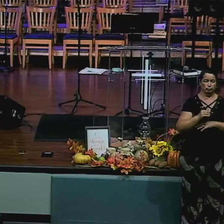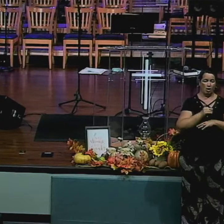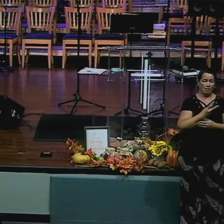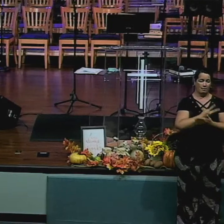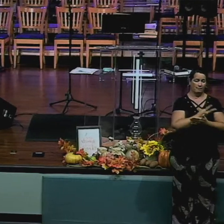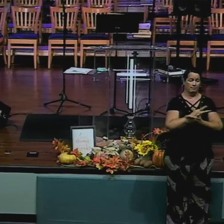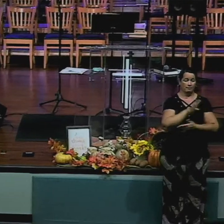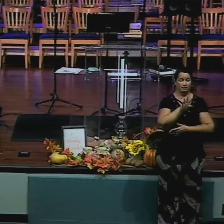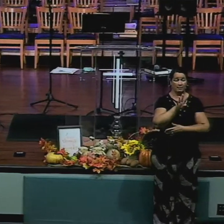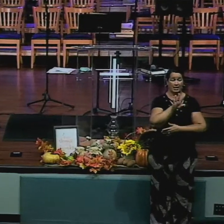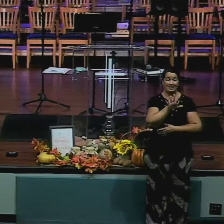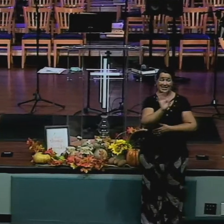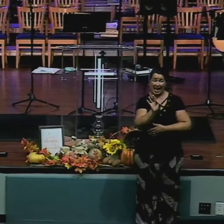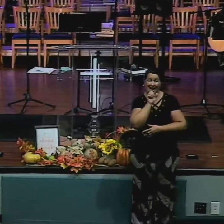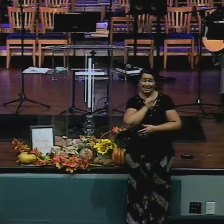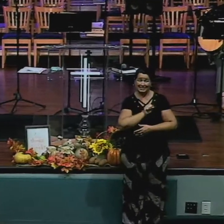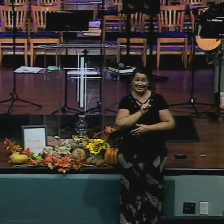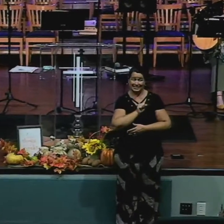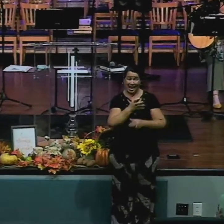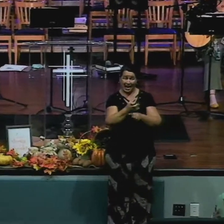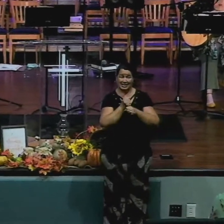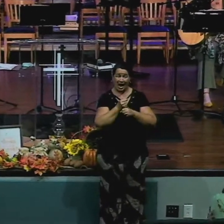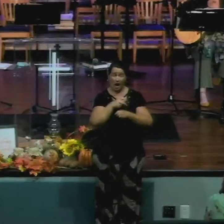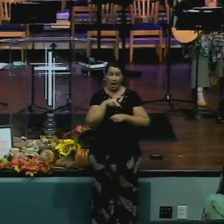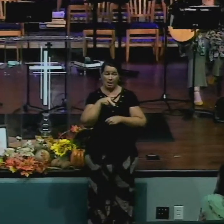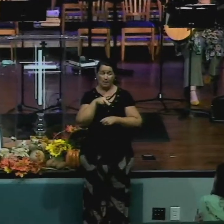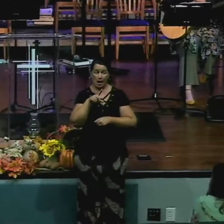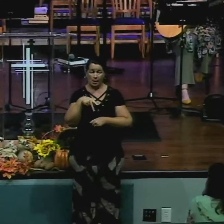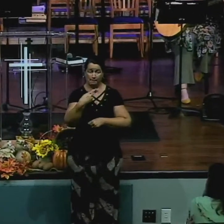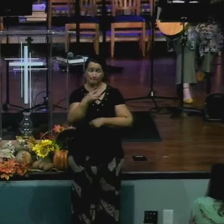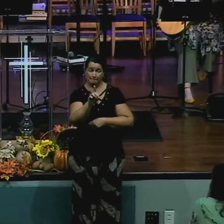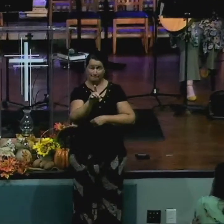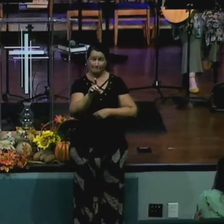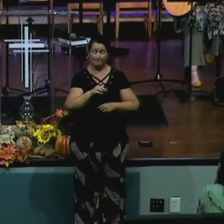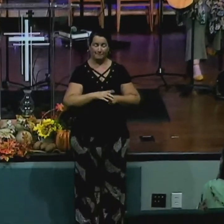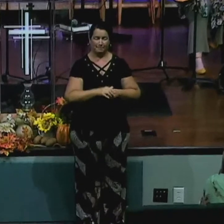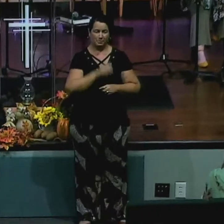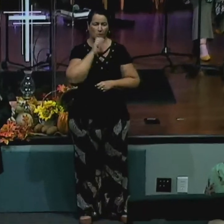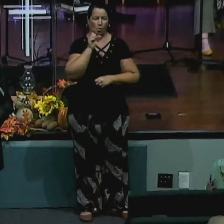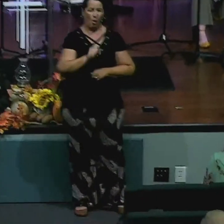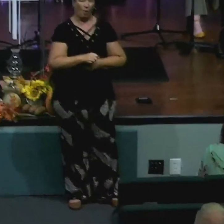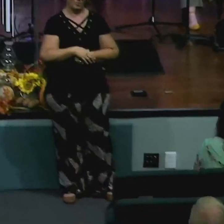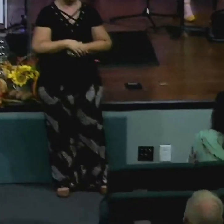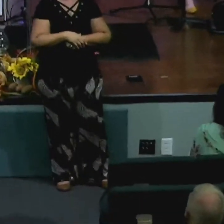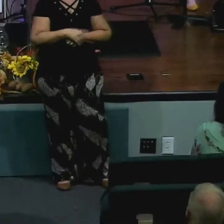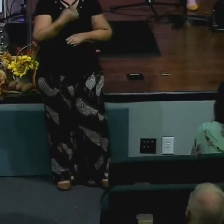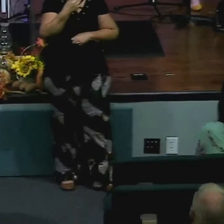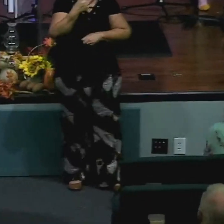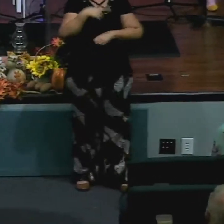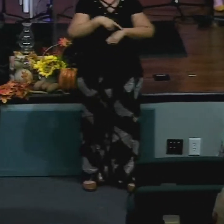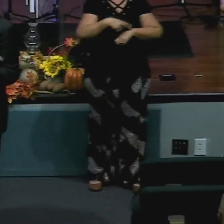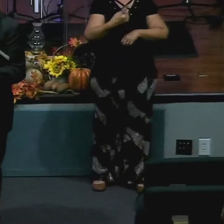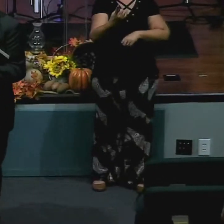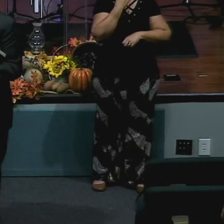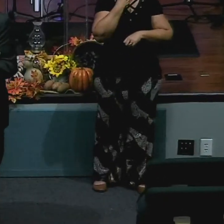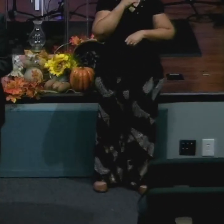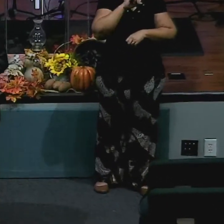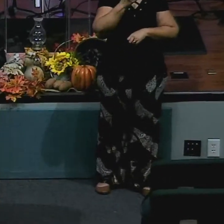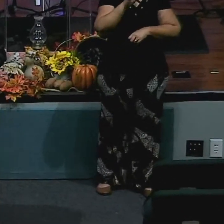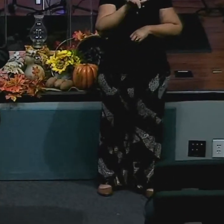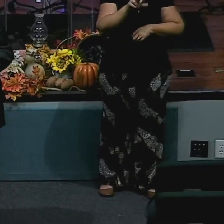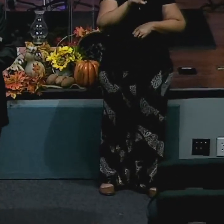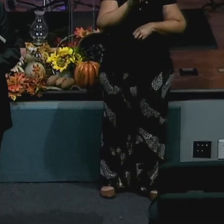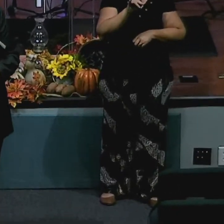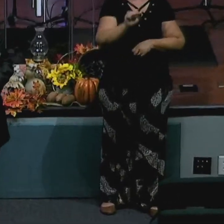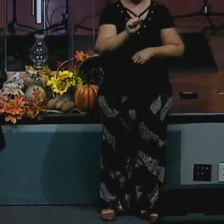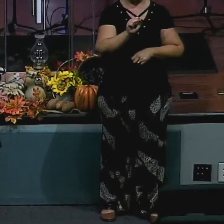until I was 59. And so I was an old geezer. And Diane and I were at a convention once, and it was Jerry Vines, and he was signing Bibles